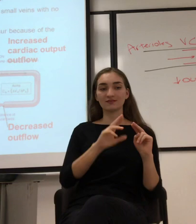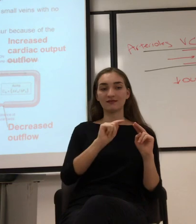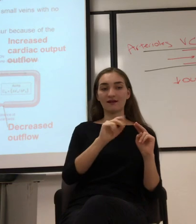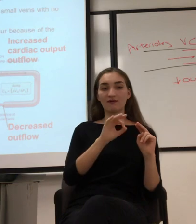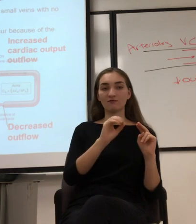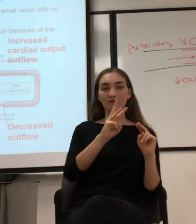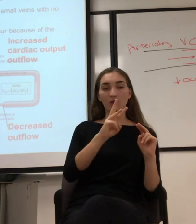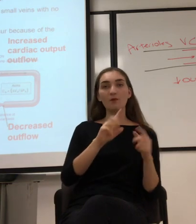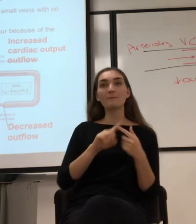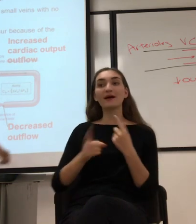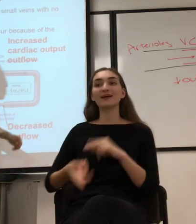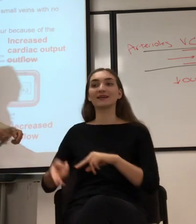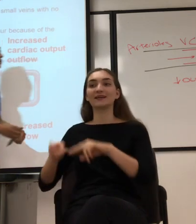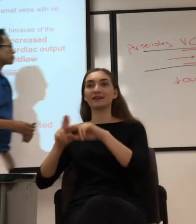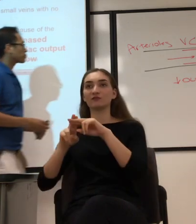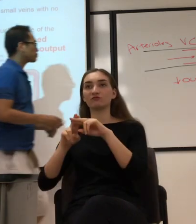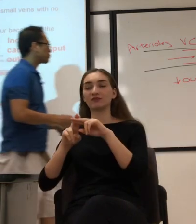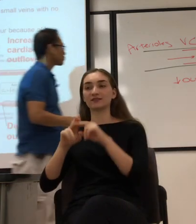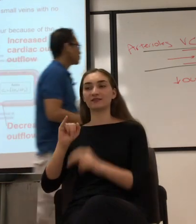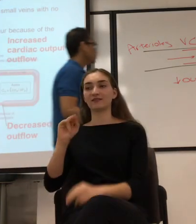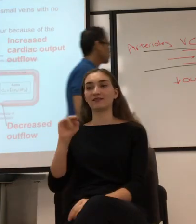inflow.